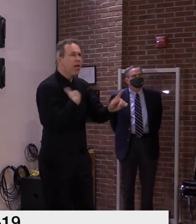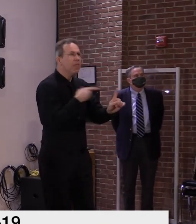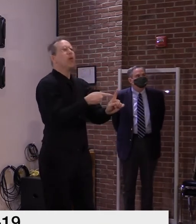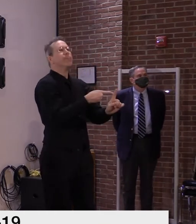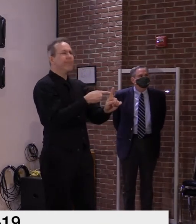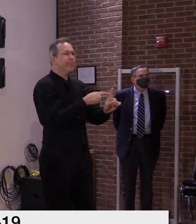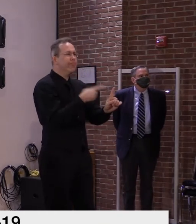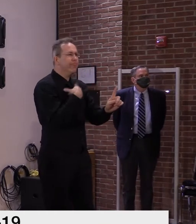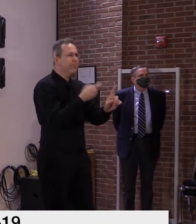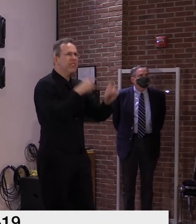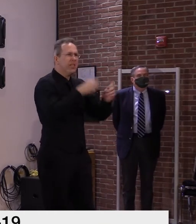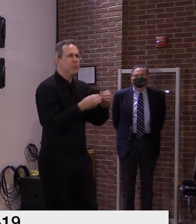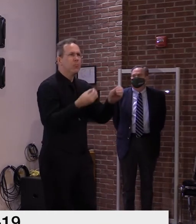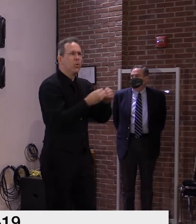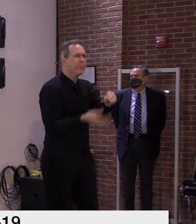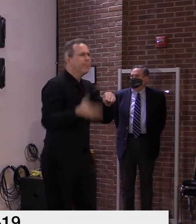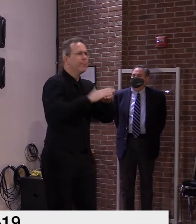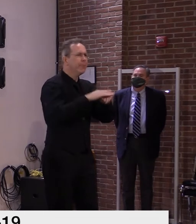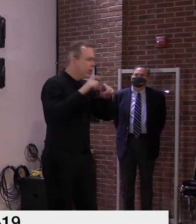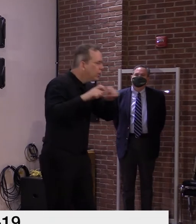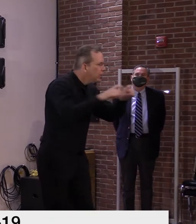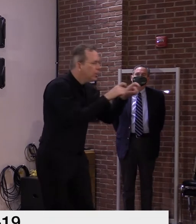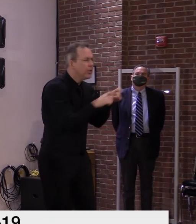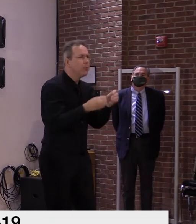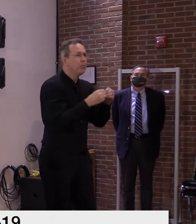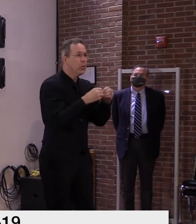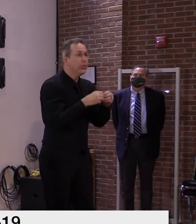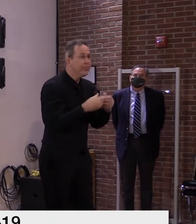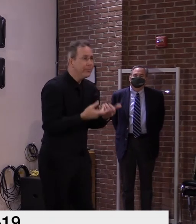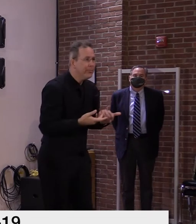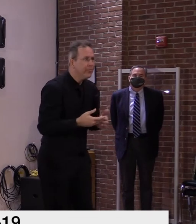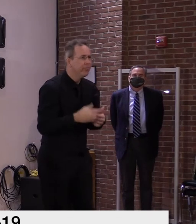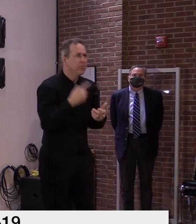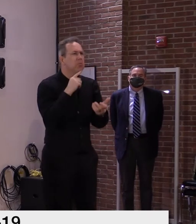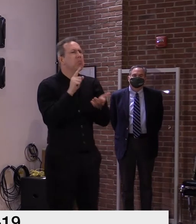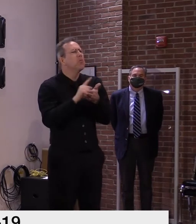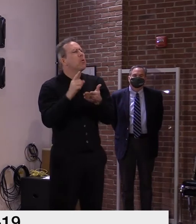multiple times within a week or so period. So,